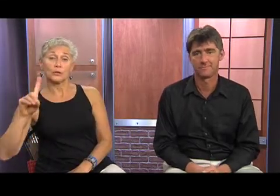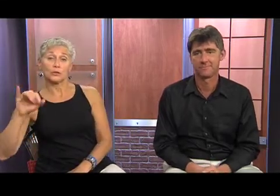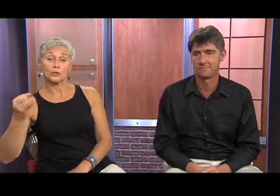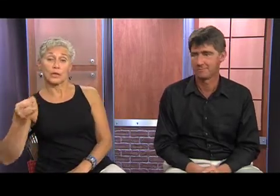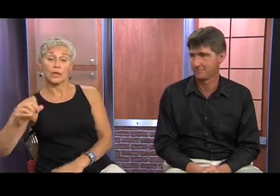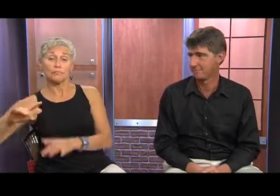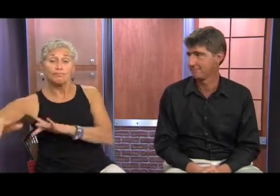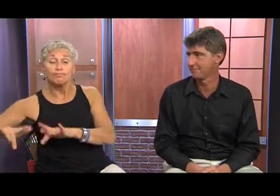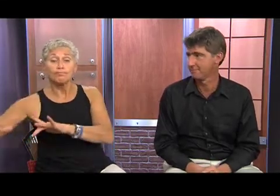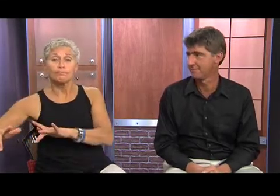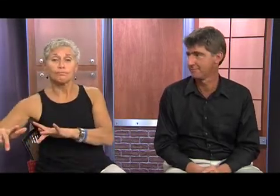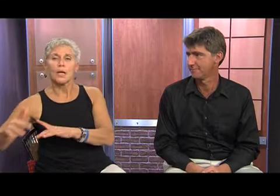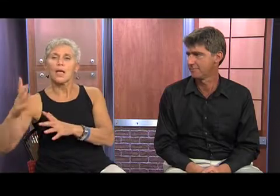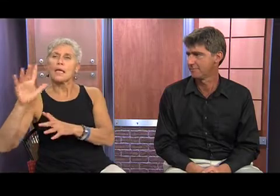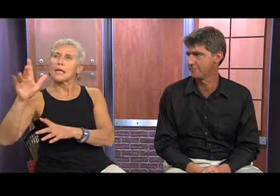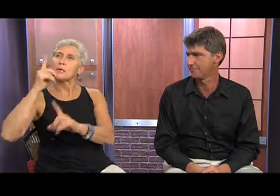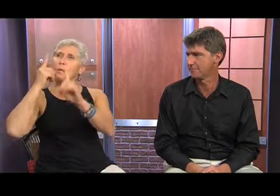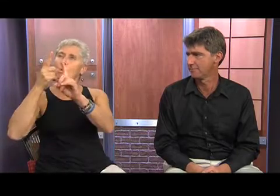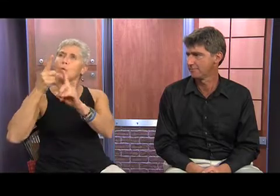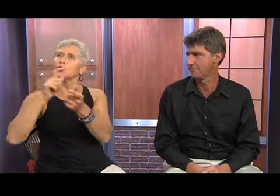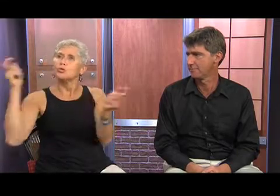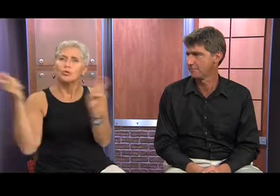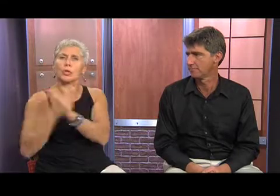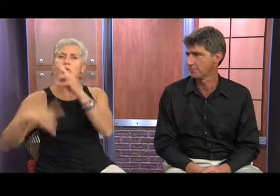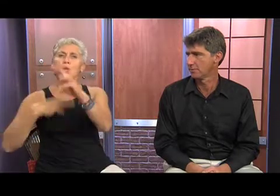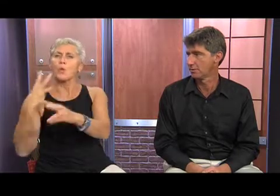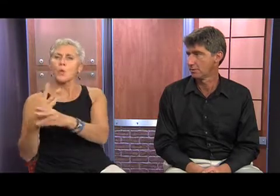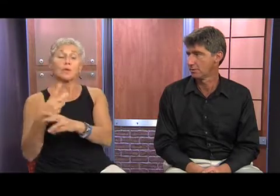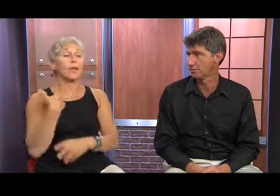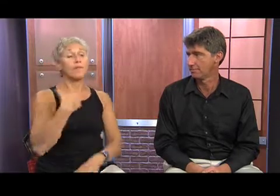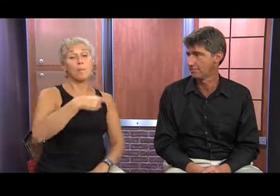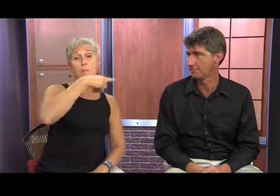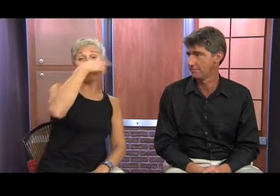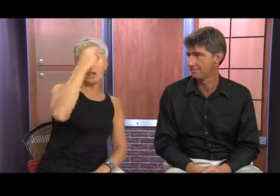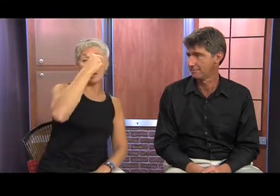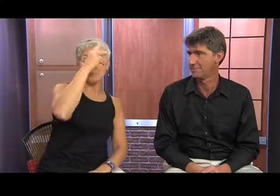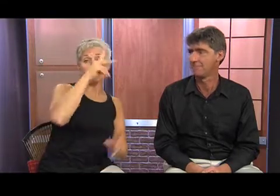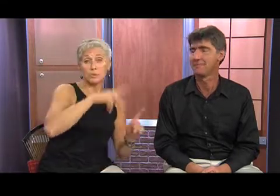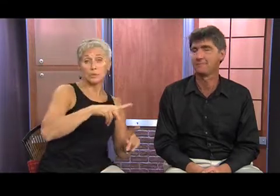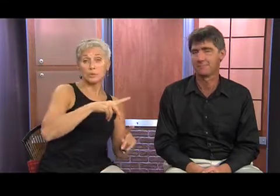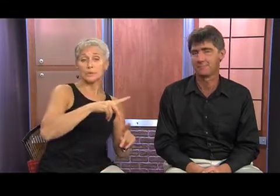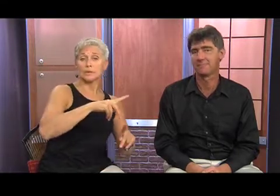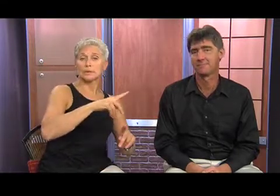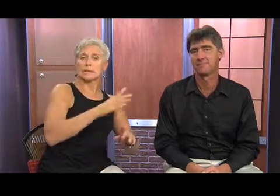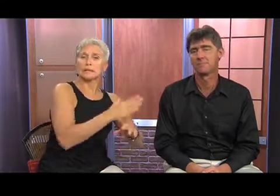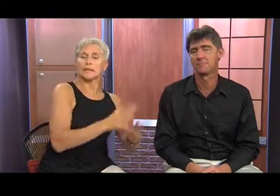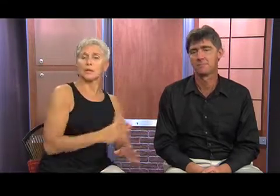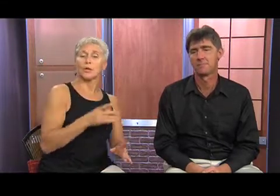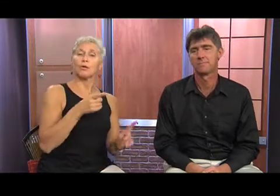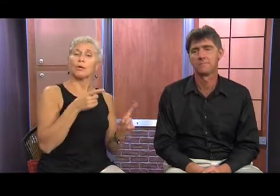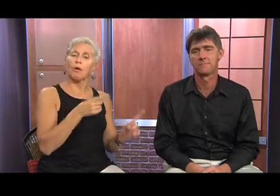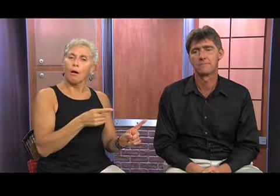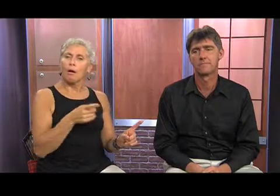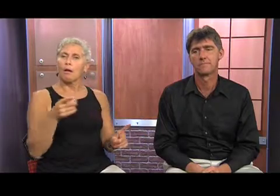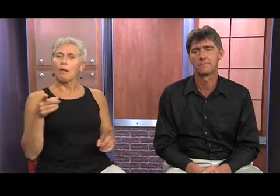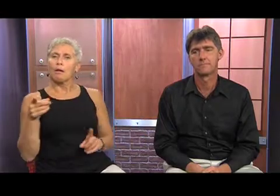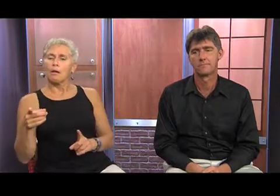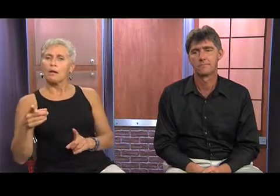the world, and a black club singer who's ready for their big break, and he started playing her music in the center of the dial. This is based on a